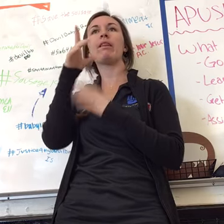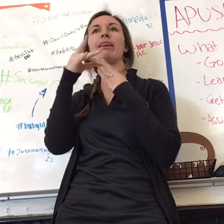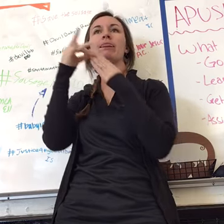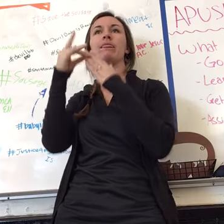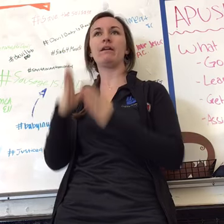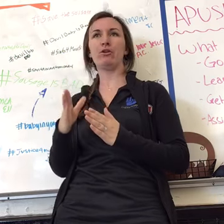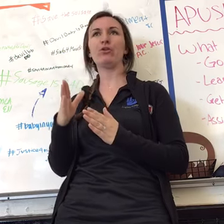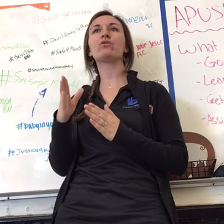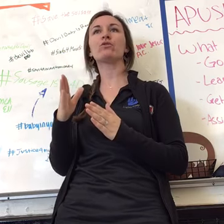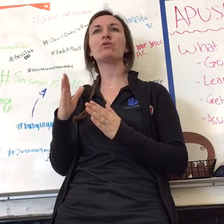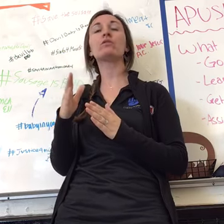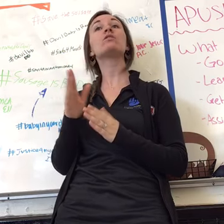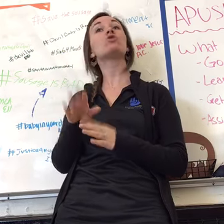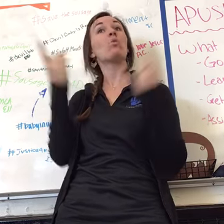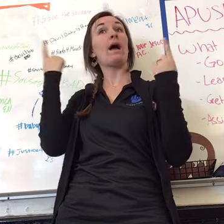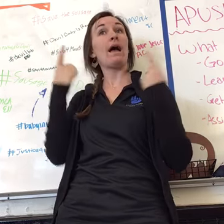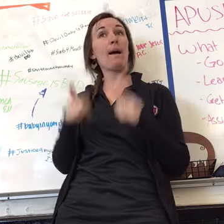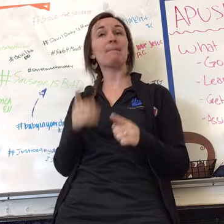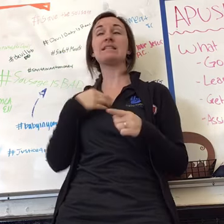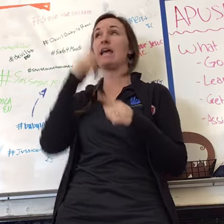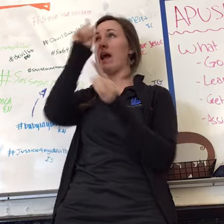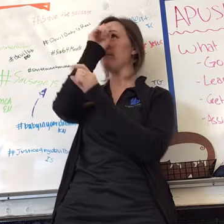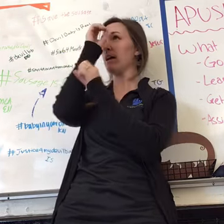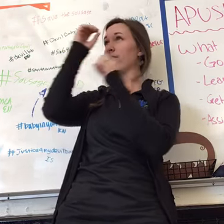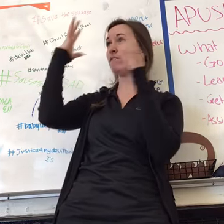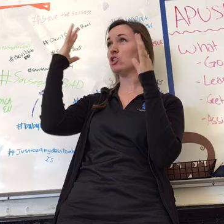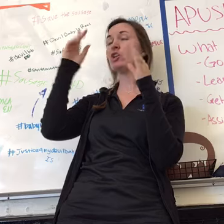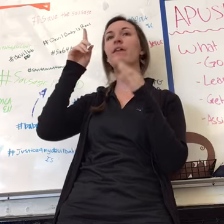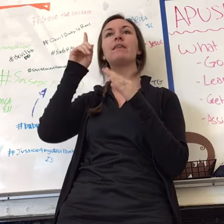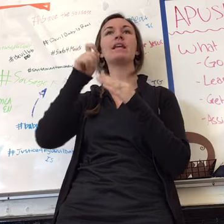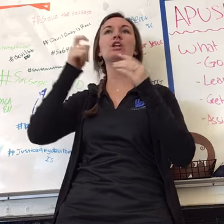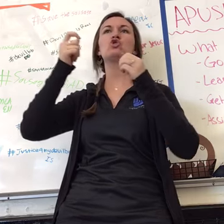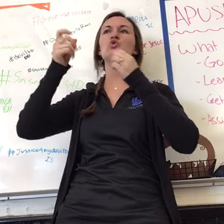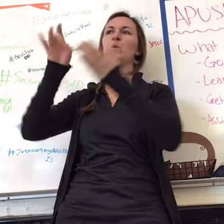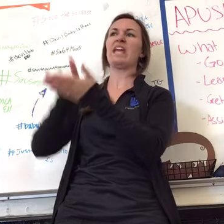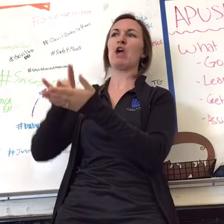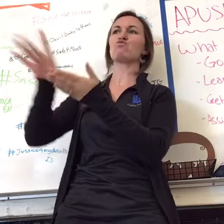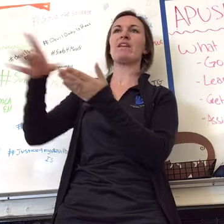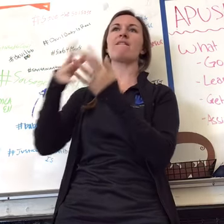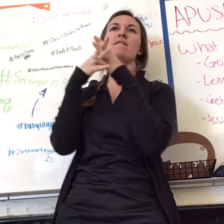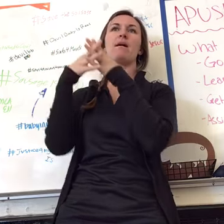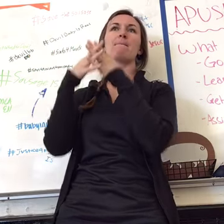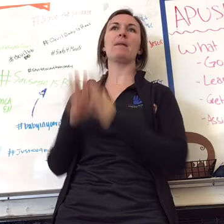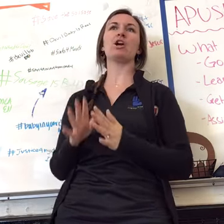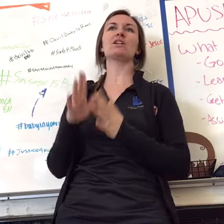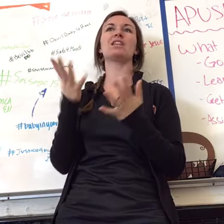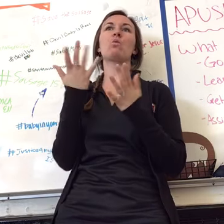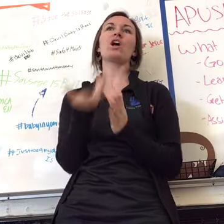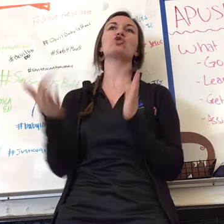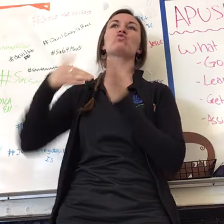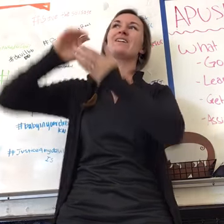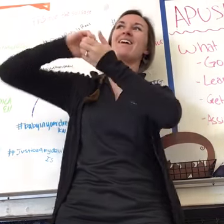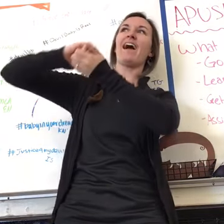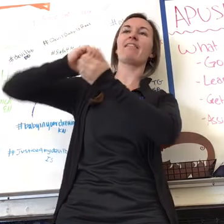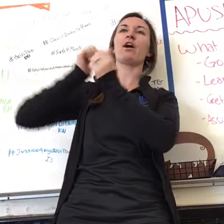what happens is that they have this vision that they need to get rid of all the Americans. They want to re-ally with the British. So the major cause of